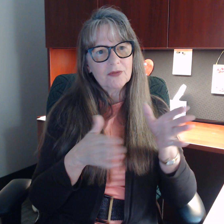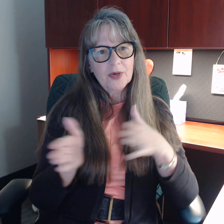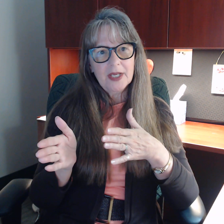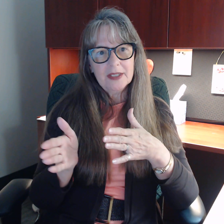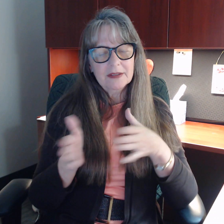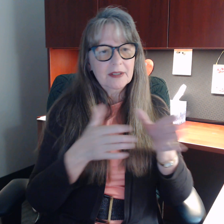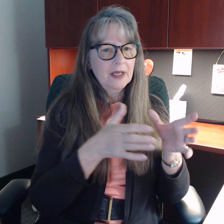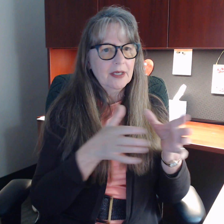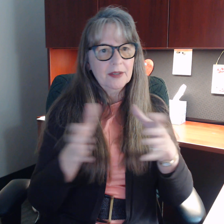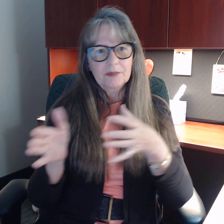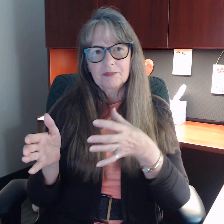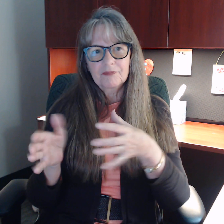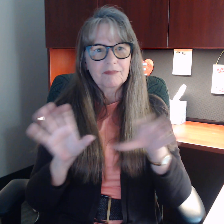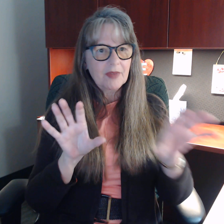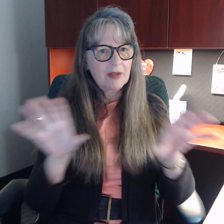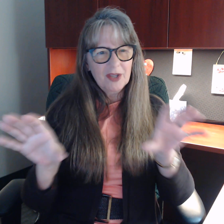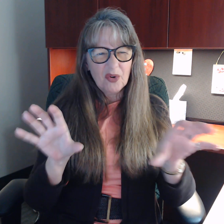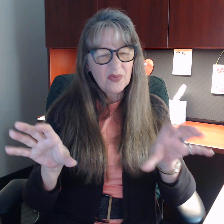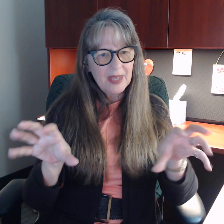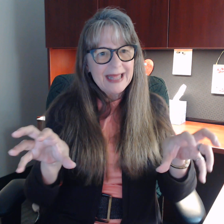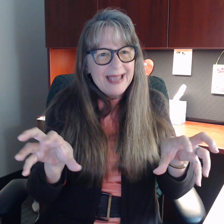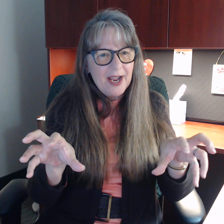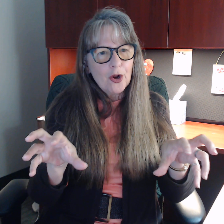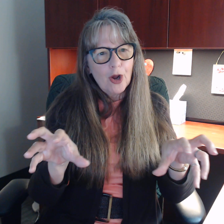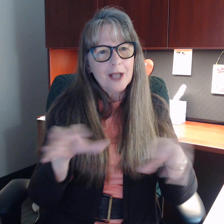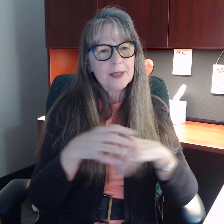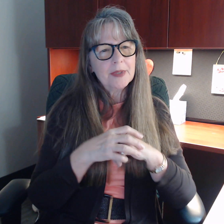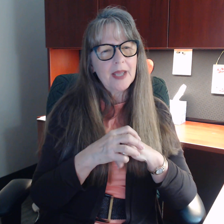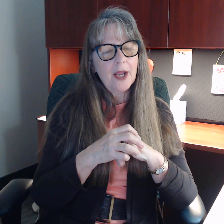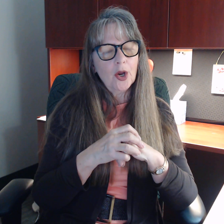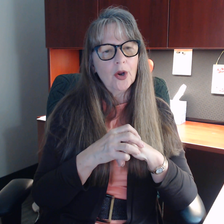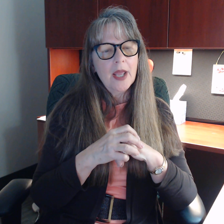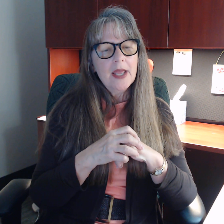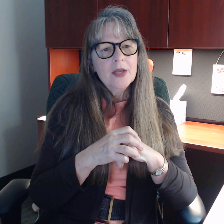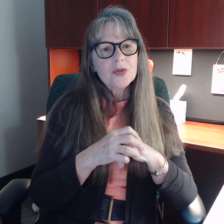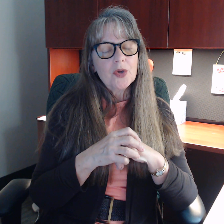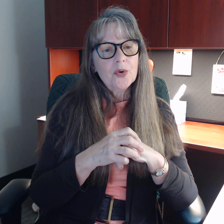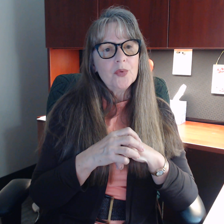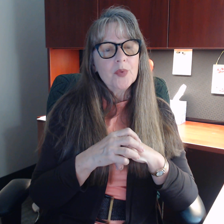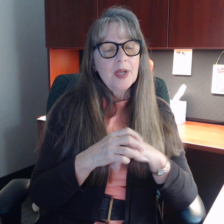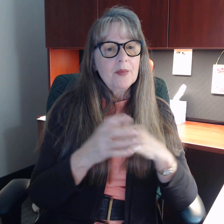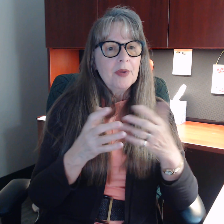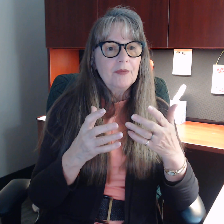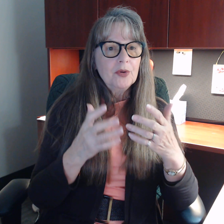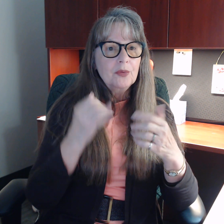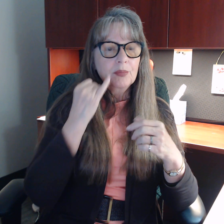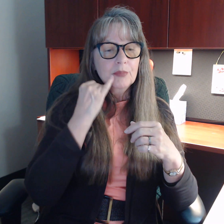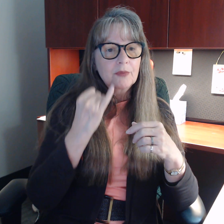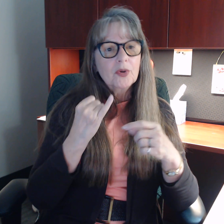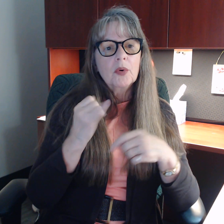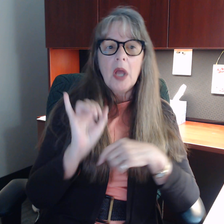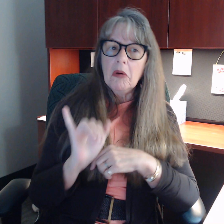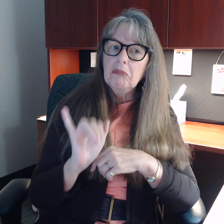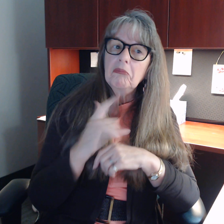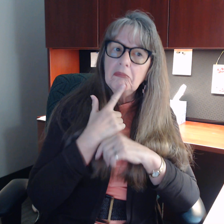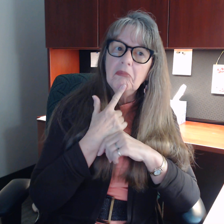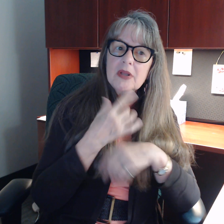different, thing in the air, concept in the air. So if you're going, oh, that's